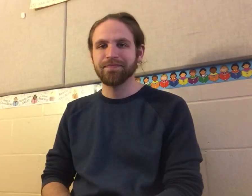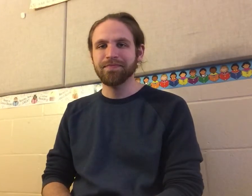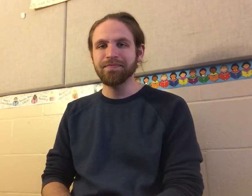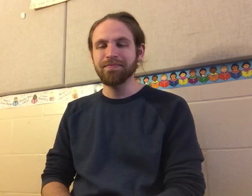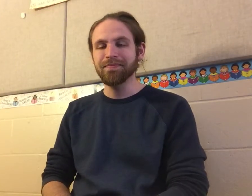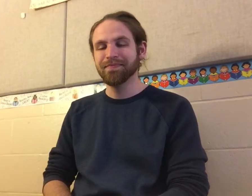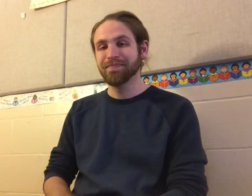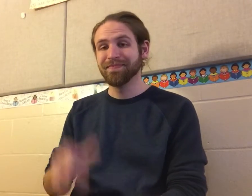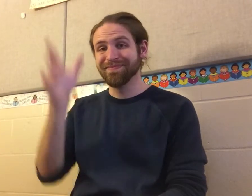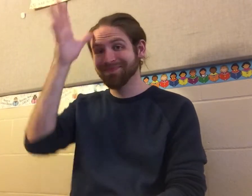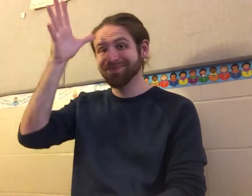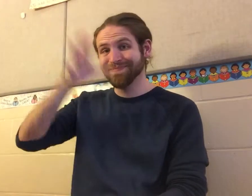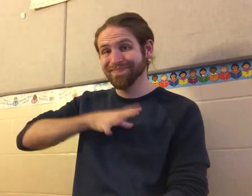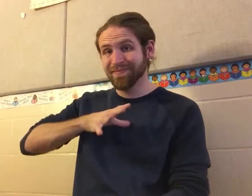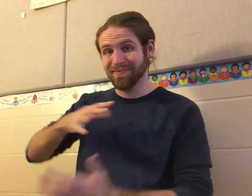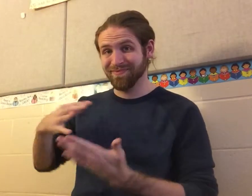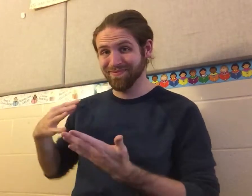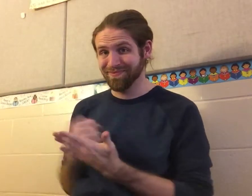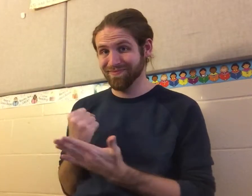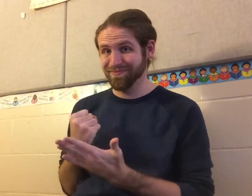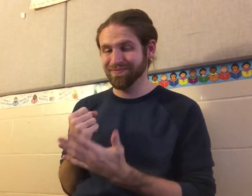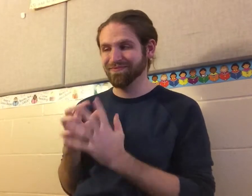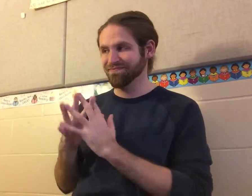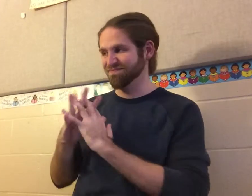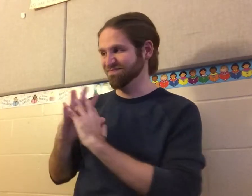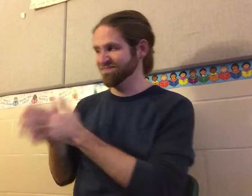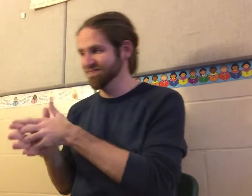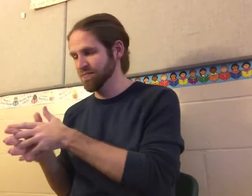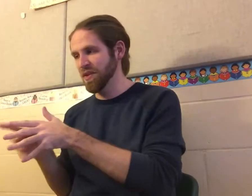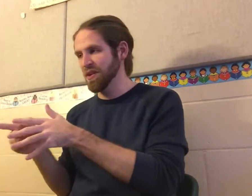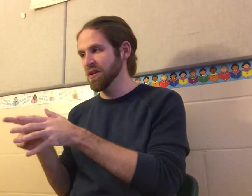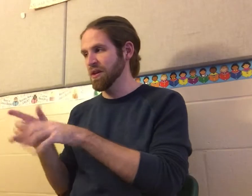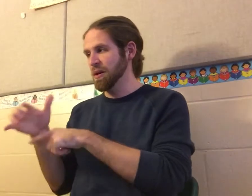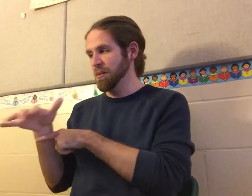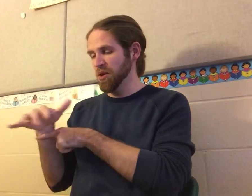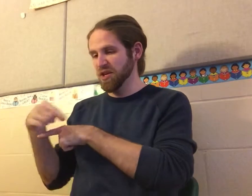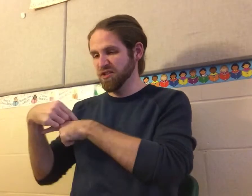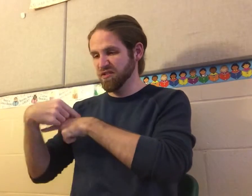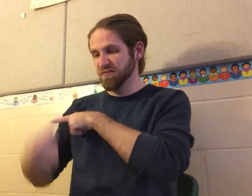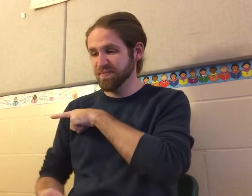The male that succeeds in throwing the other off a branch gets the female rhinoceros beetle.